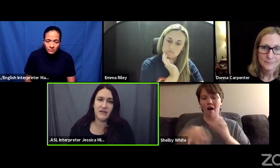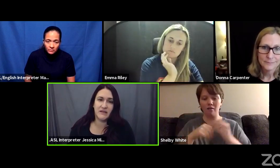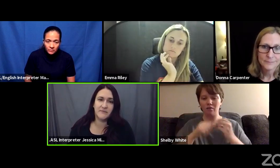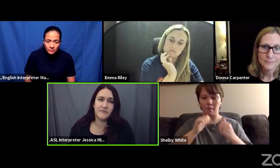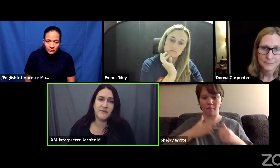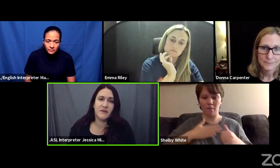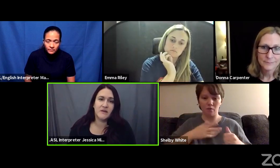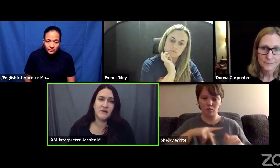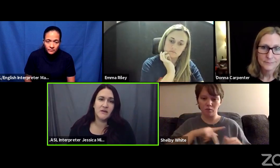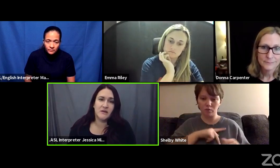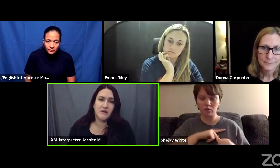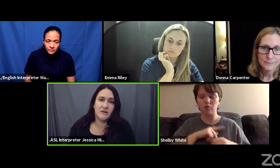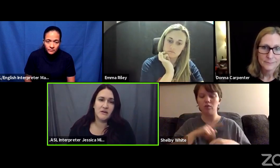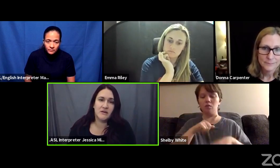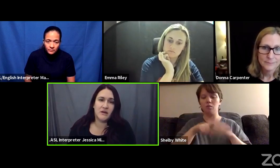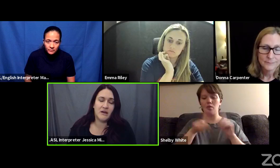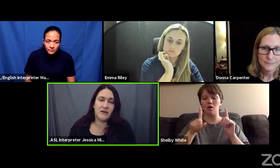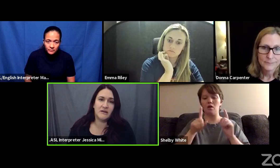that person.